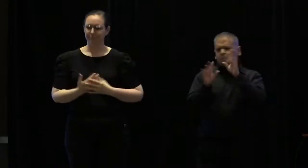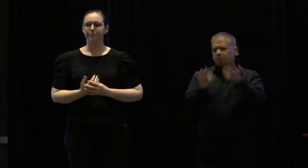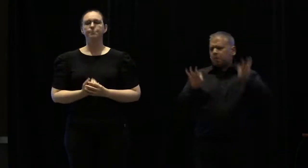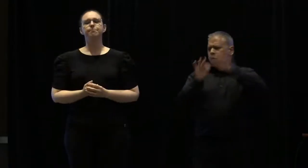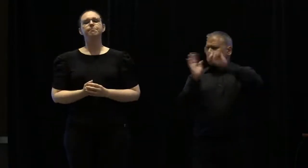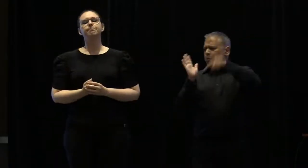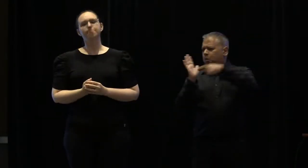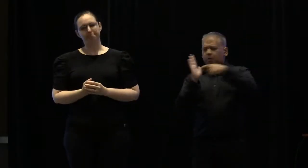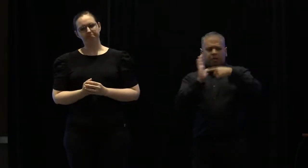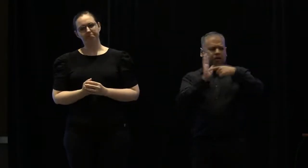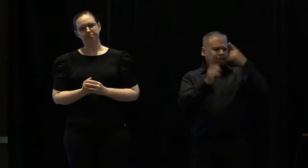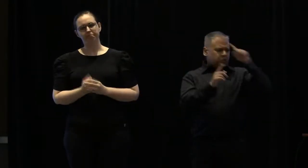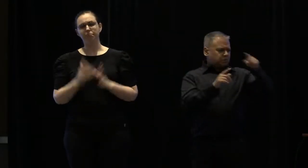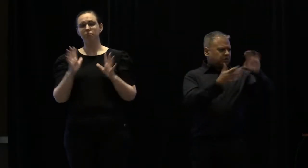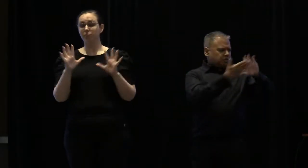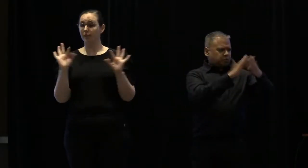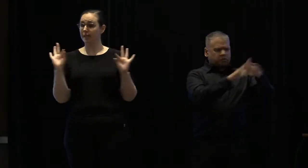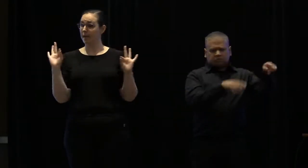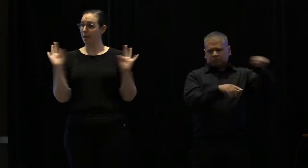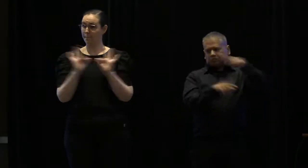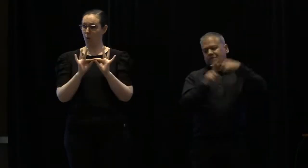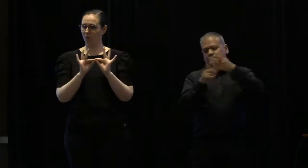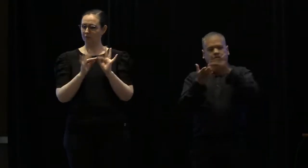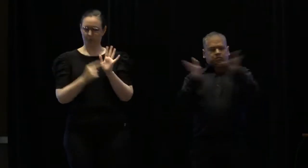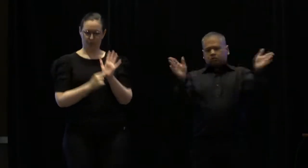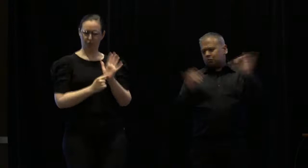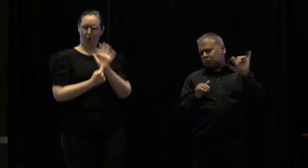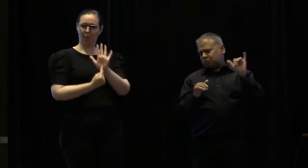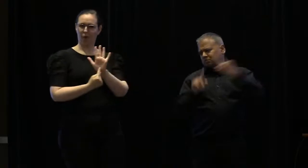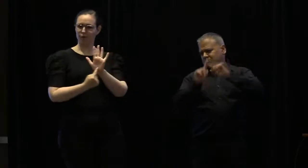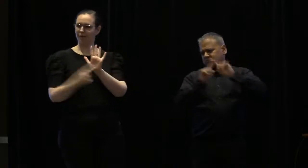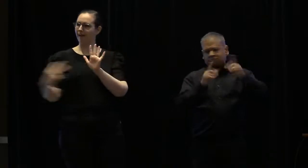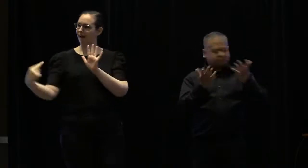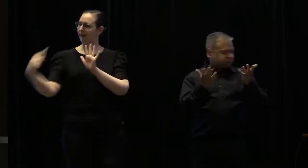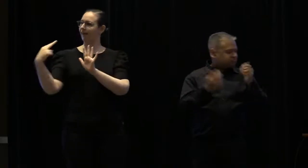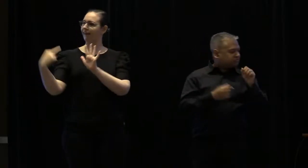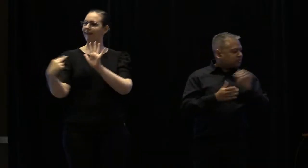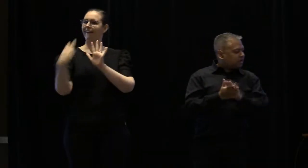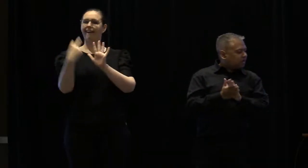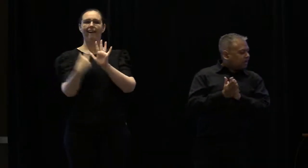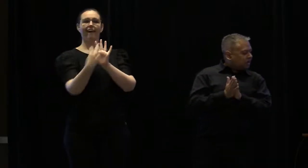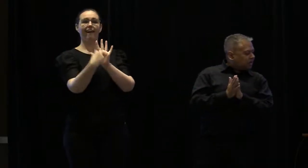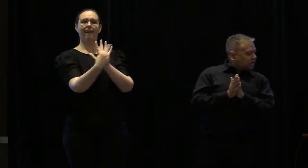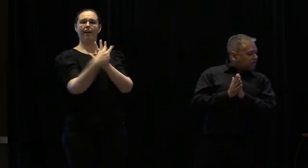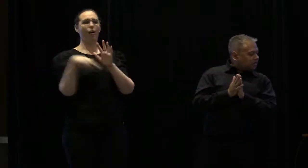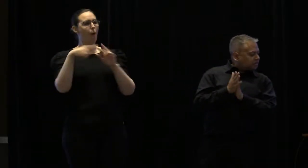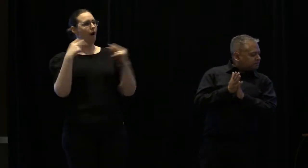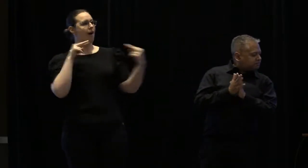the presidency of GBAD. These are some firsts that follow our presidency.